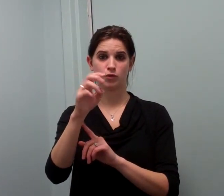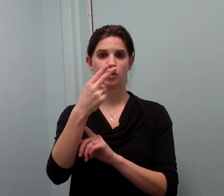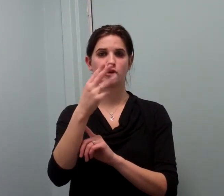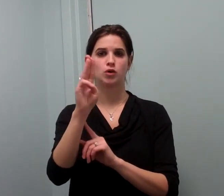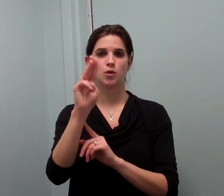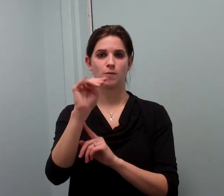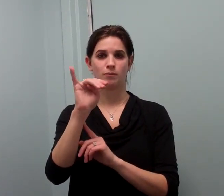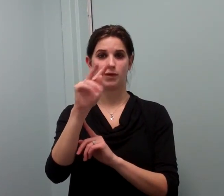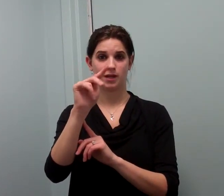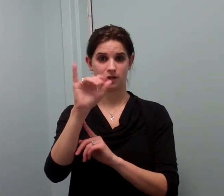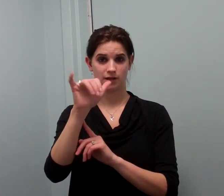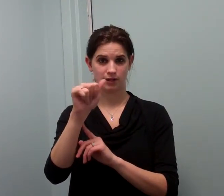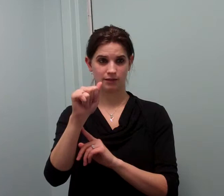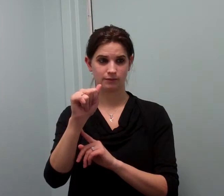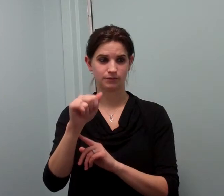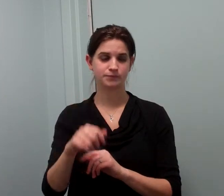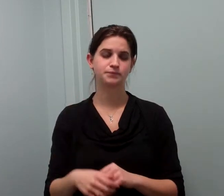Difference between absolute and relative humidity.